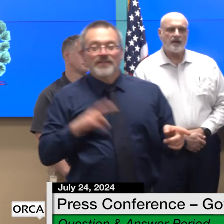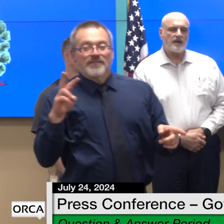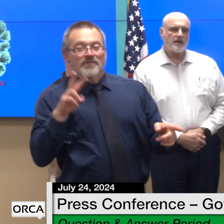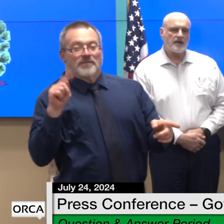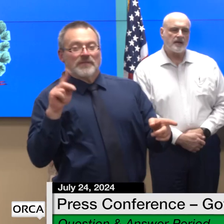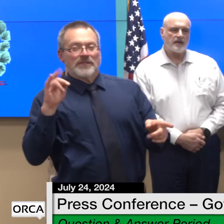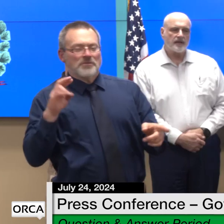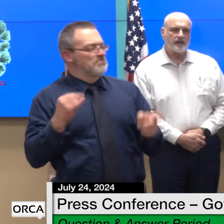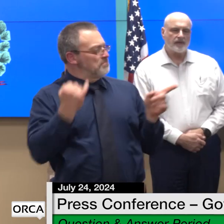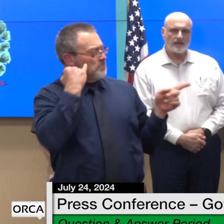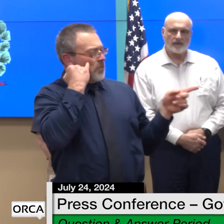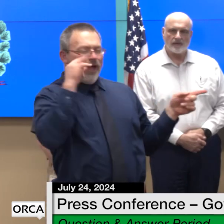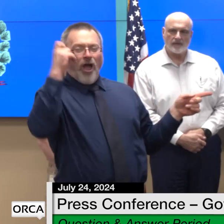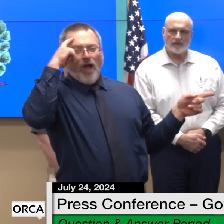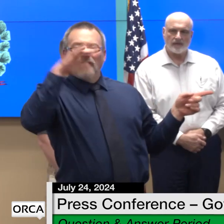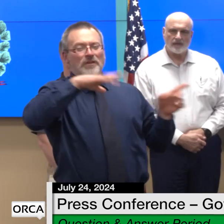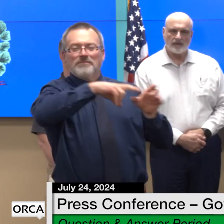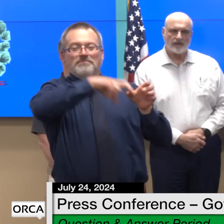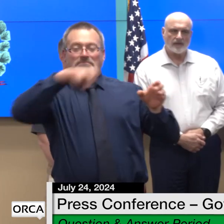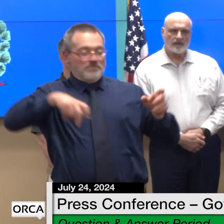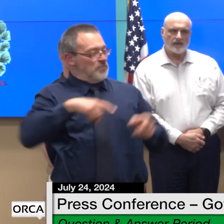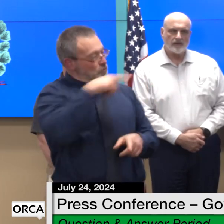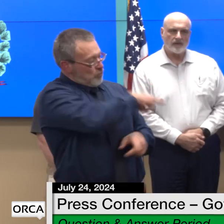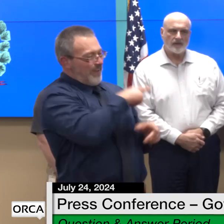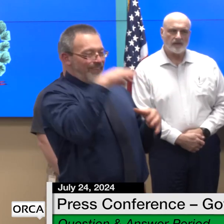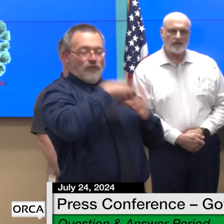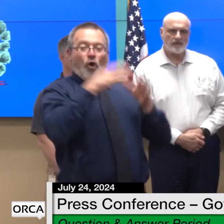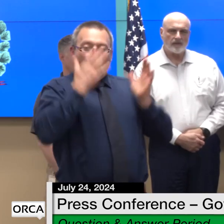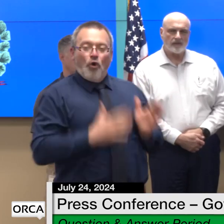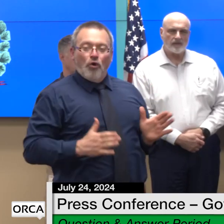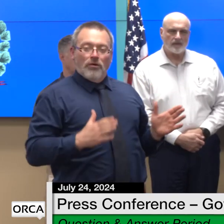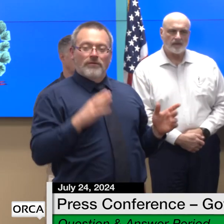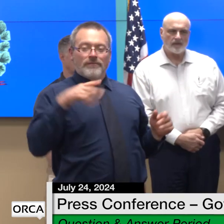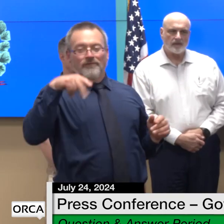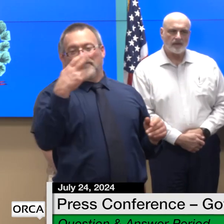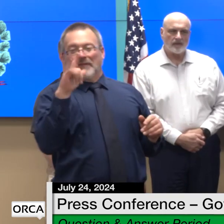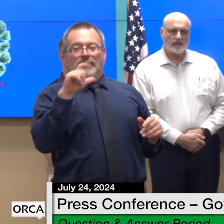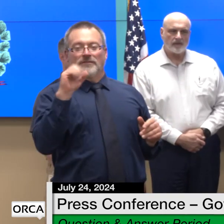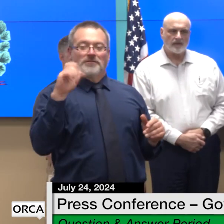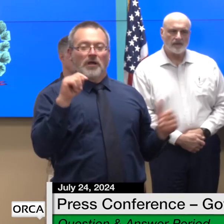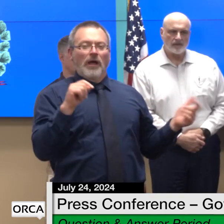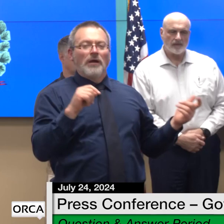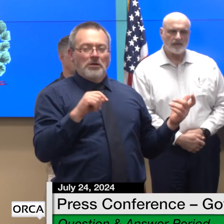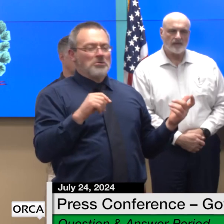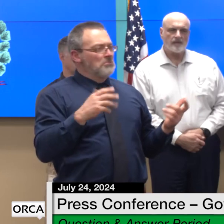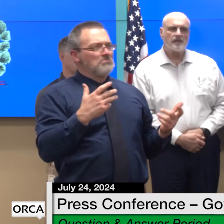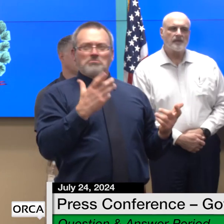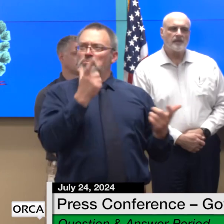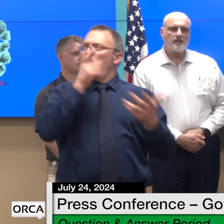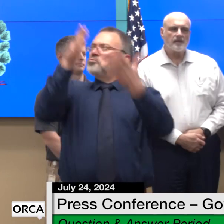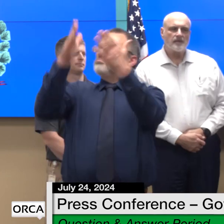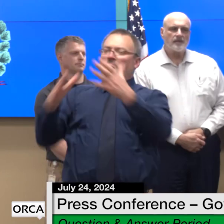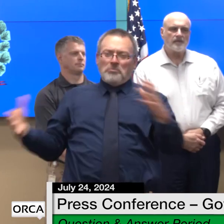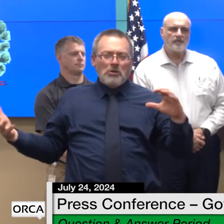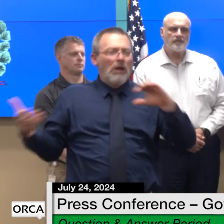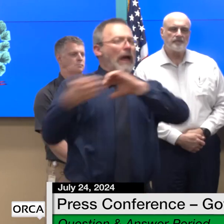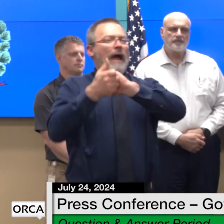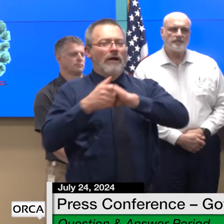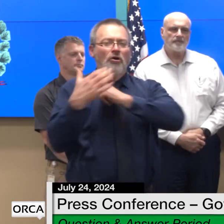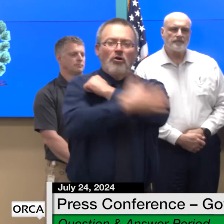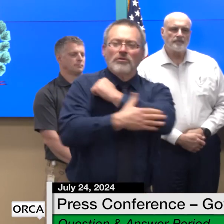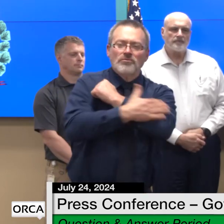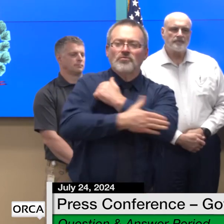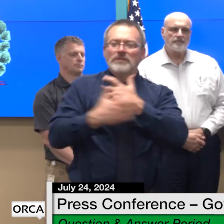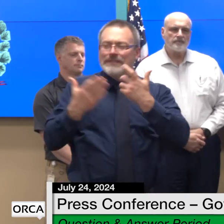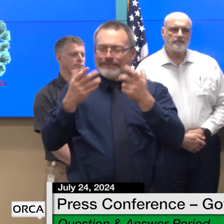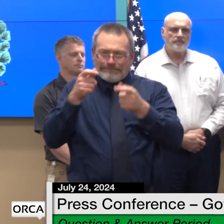voter, what are you looking for as she's... Somebody that can unite the country, deal with inflation, secure our borders.